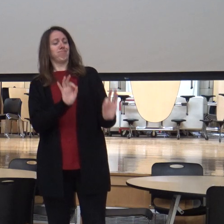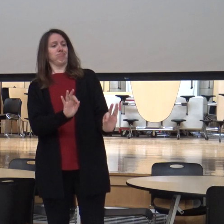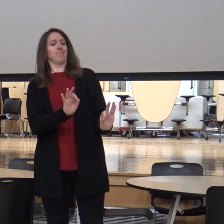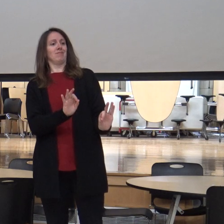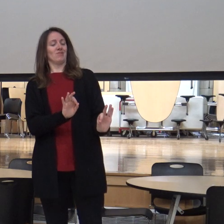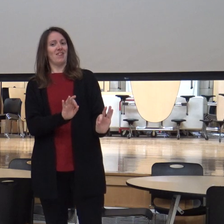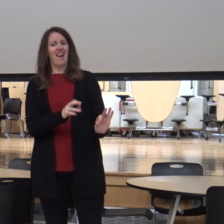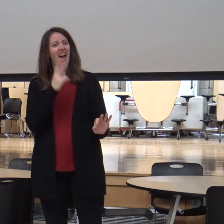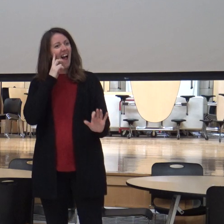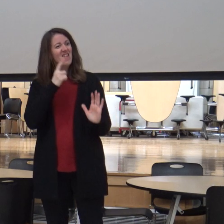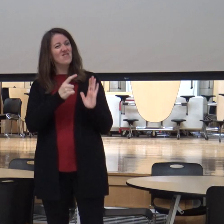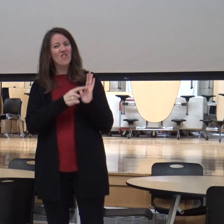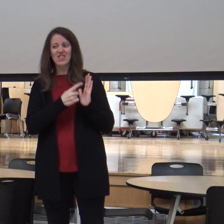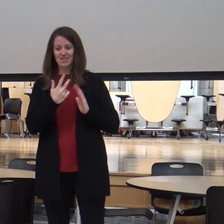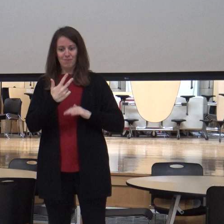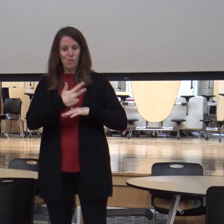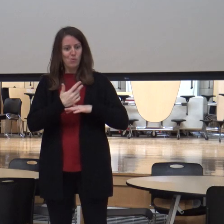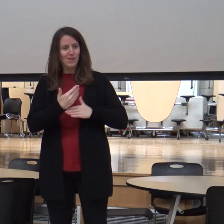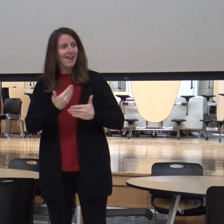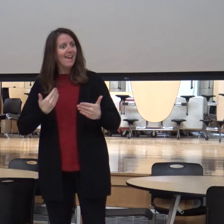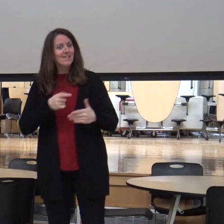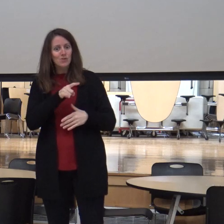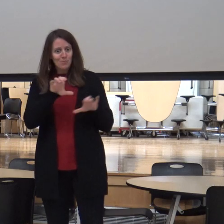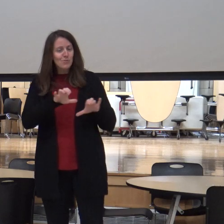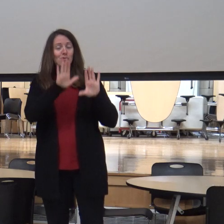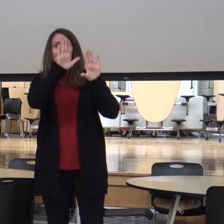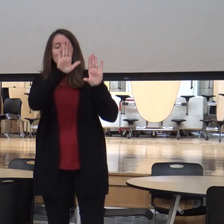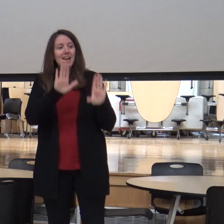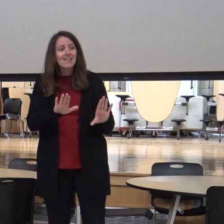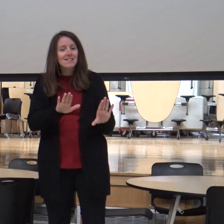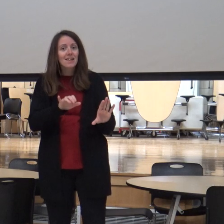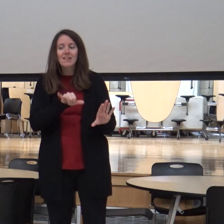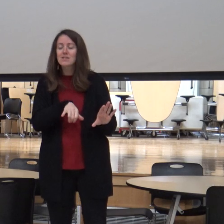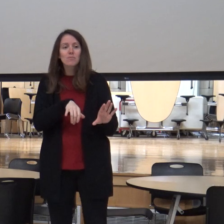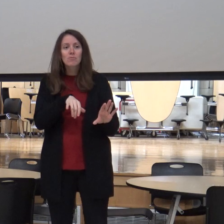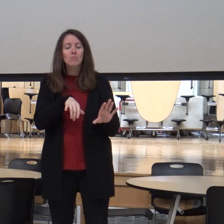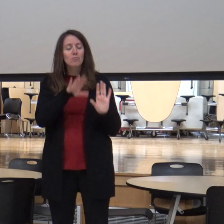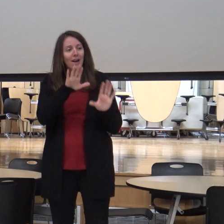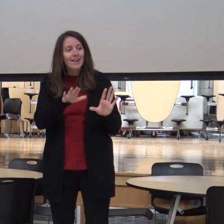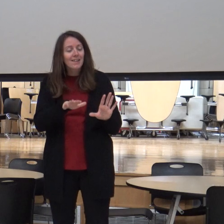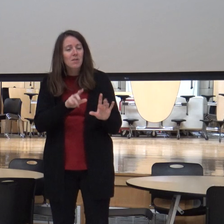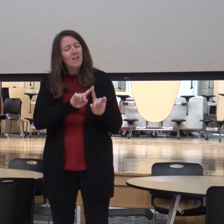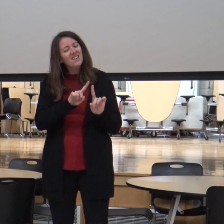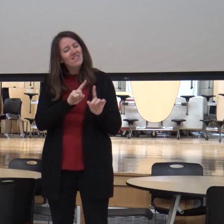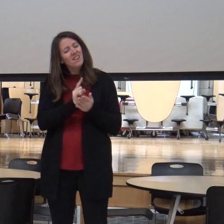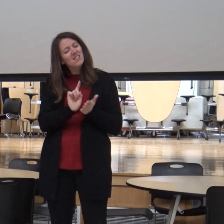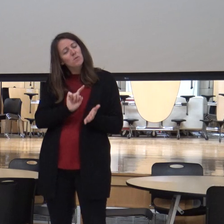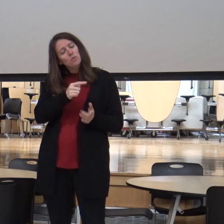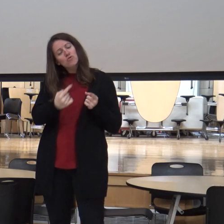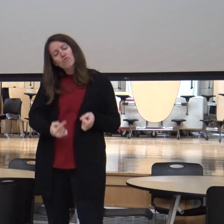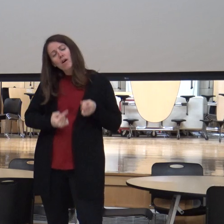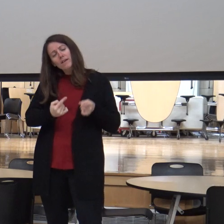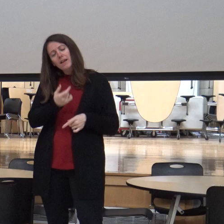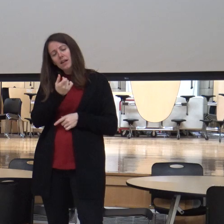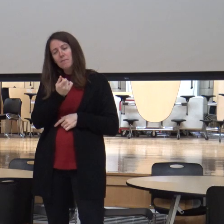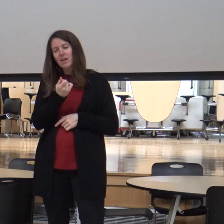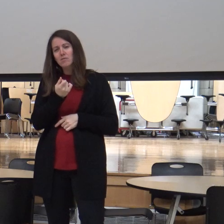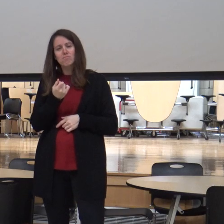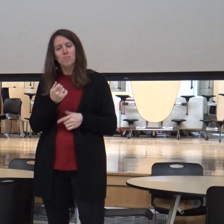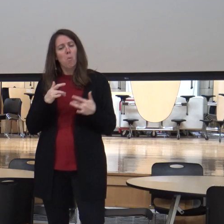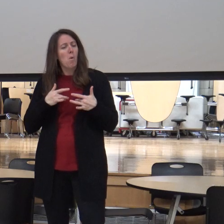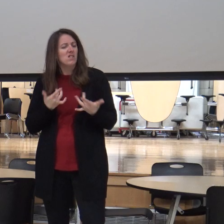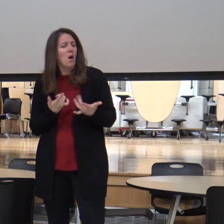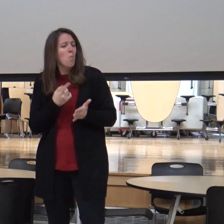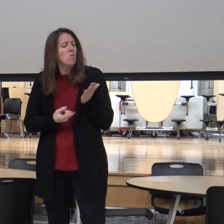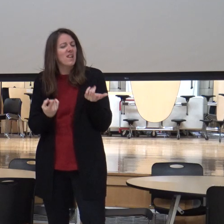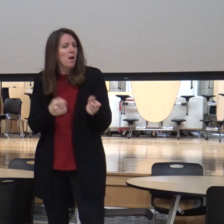the last 3 days. That's fantastic. I'm glad you're doing well. You know, last week you were struggling a little bit. Is there anything what was going on?